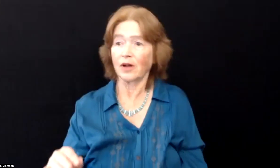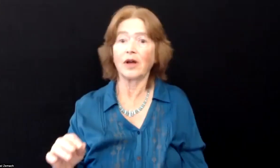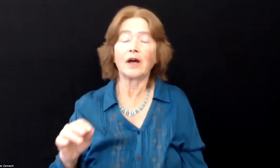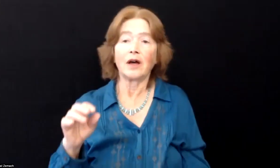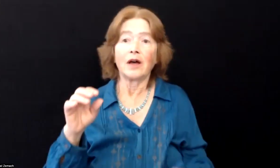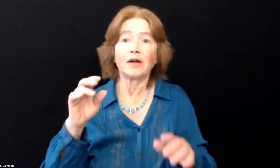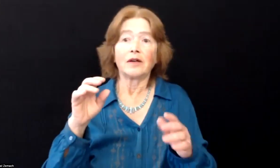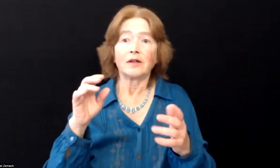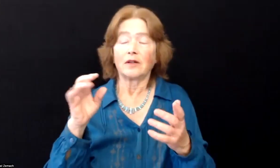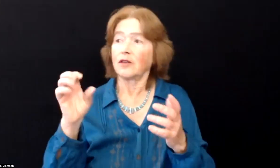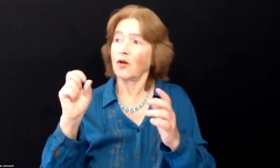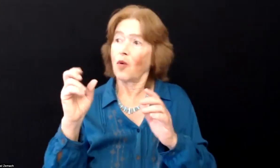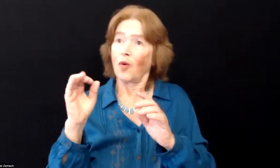This is Rachel.